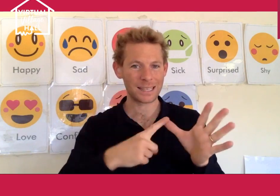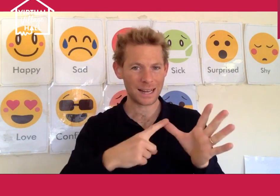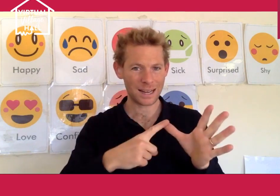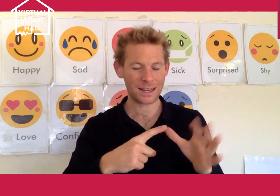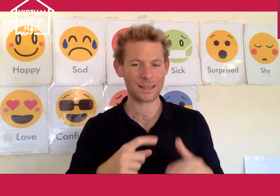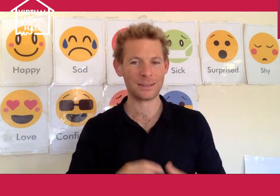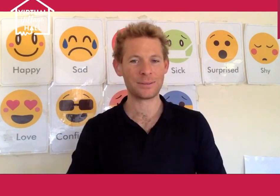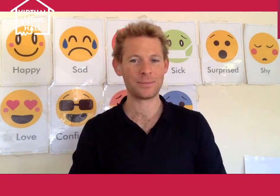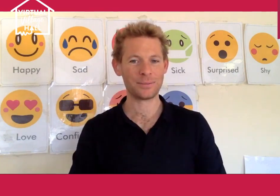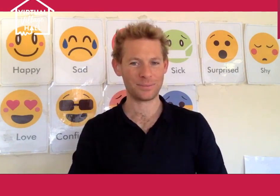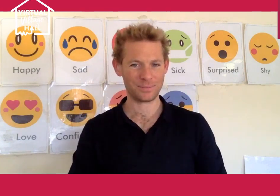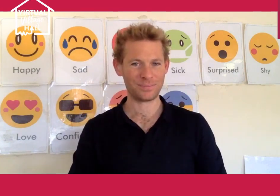was Rebecca.